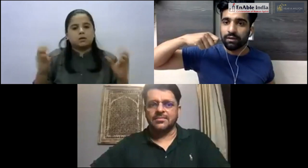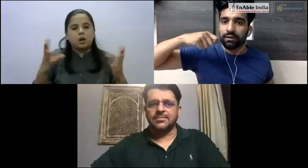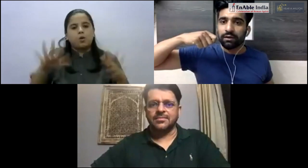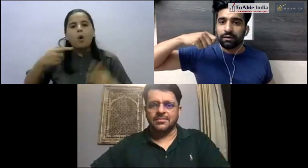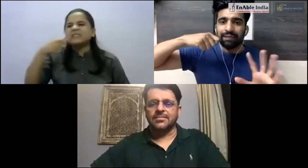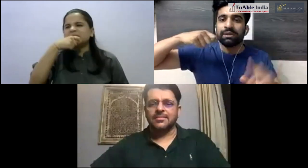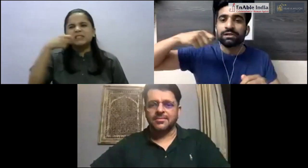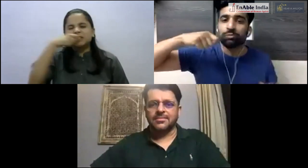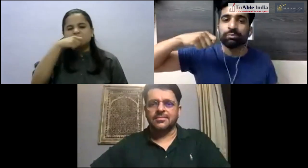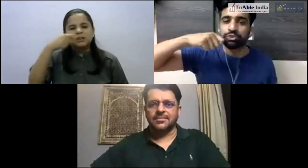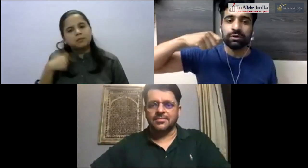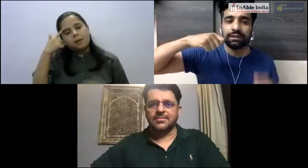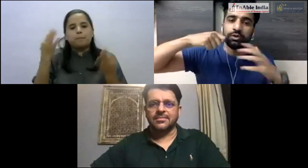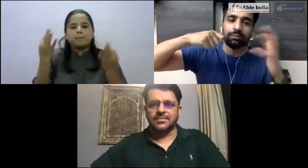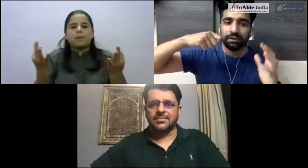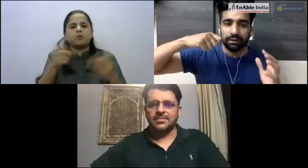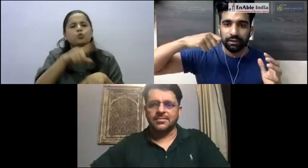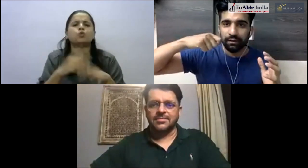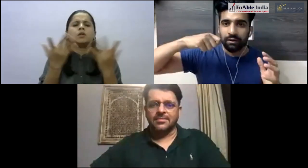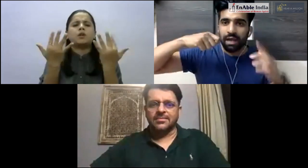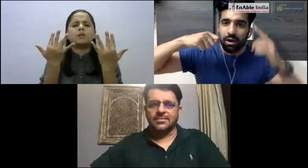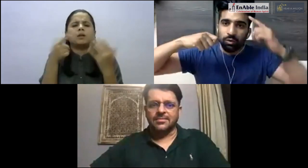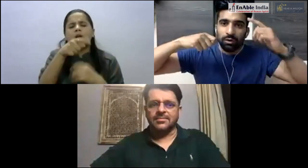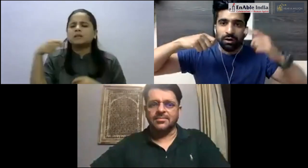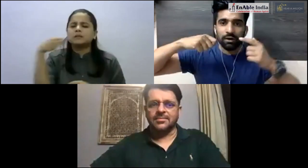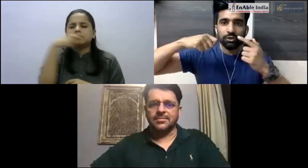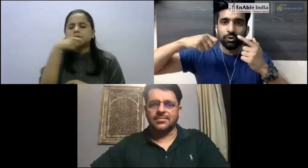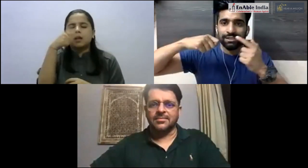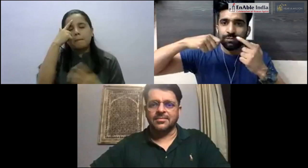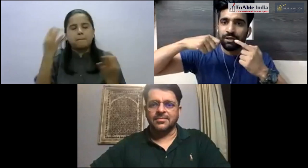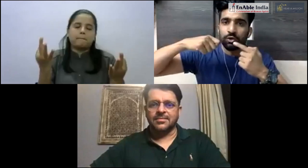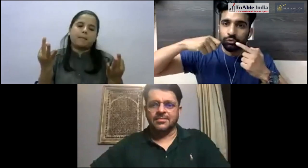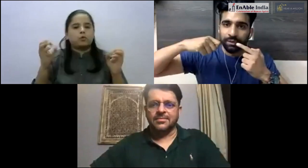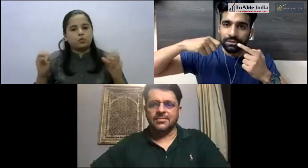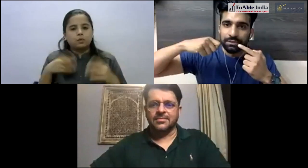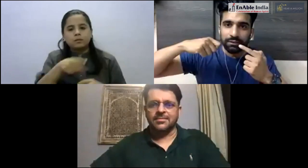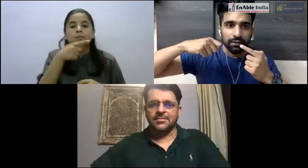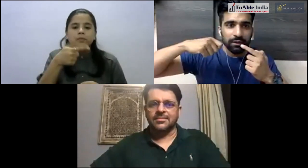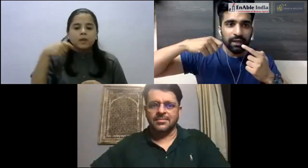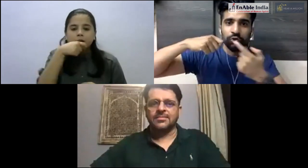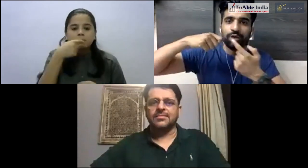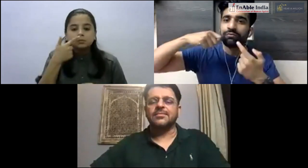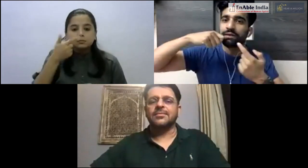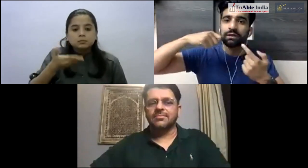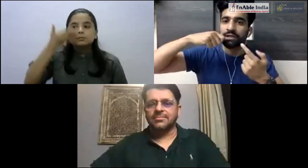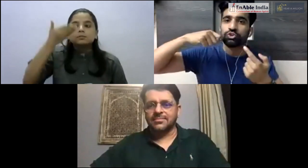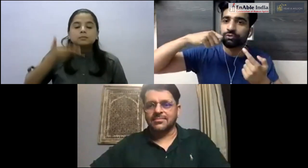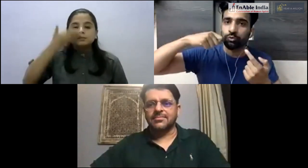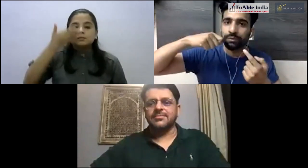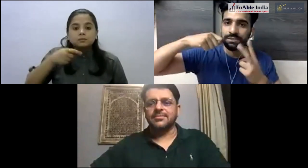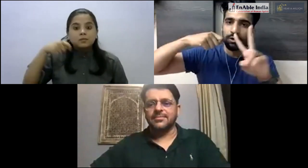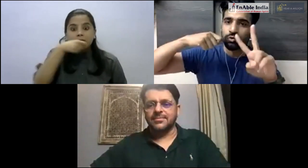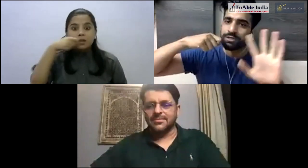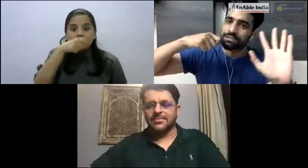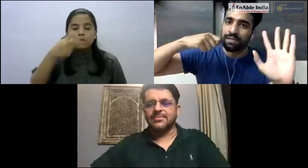Okay, 10 minutes you brush your teeth and you are meditating. Now you can smell your toothpaste, and you can feel the touch of the